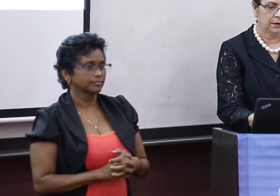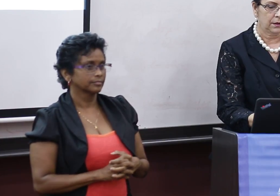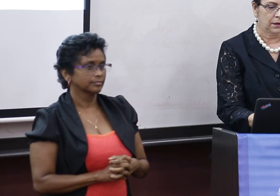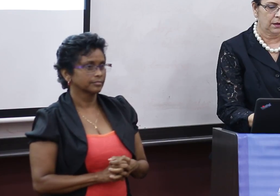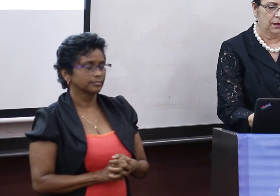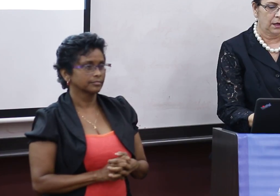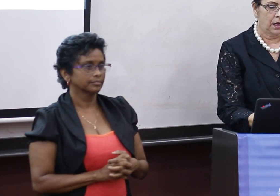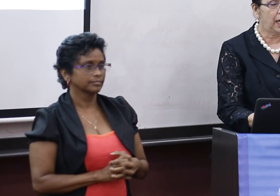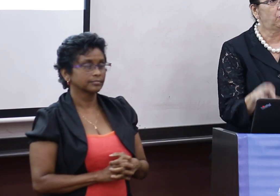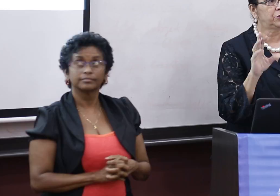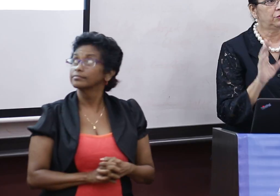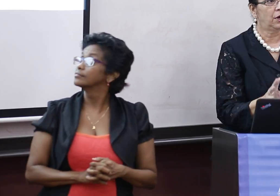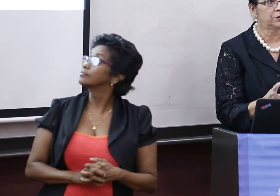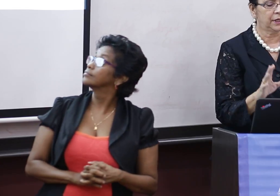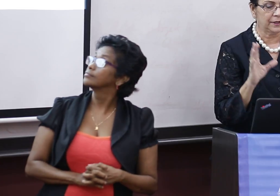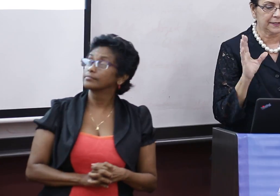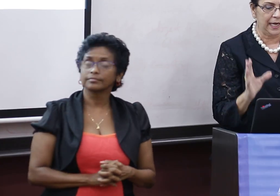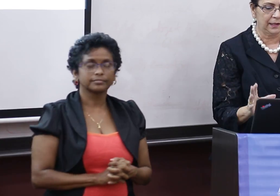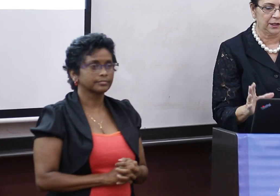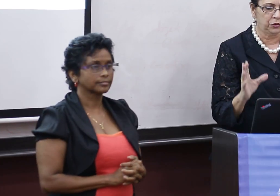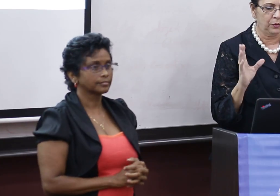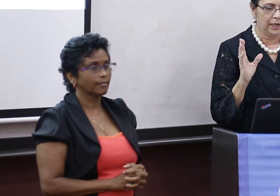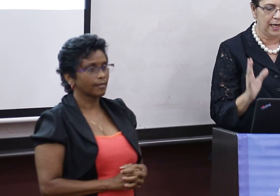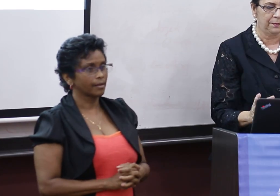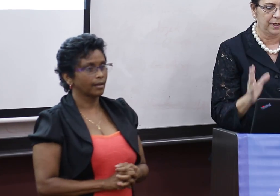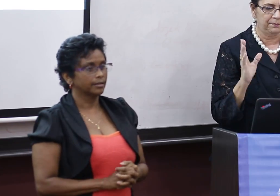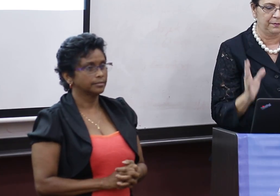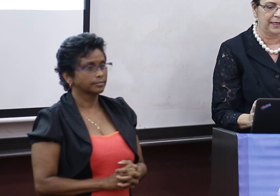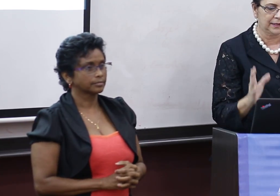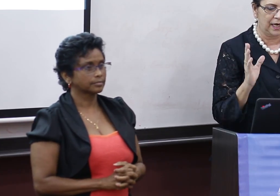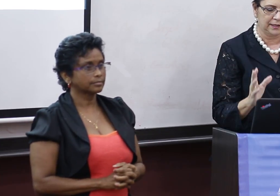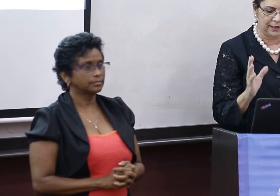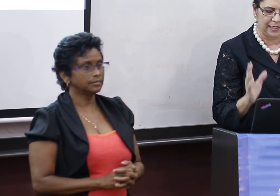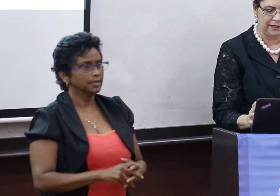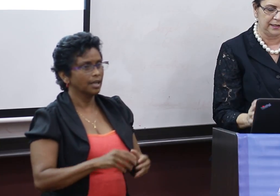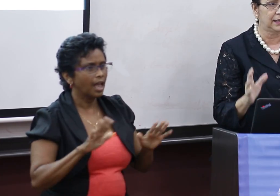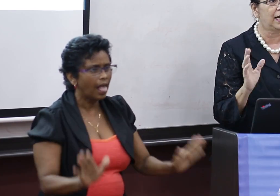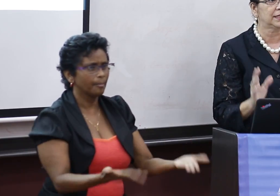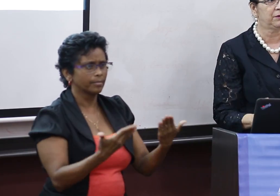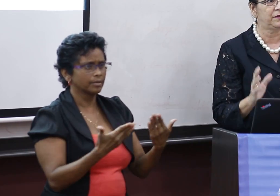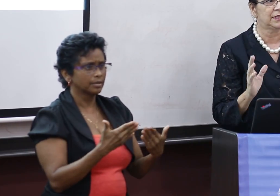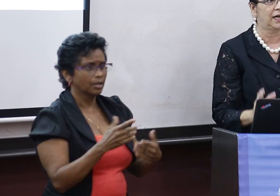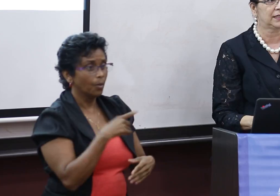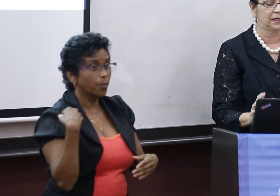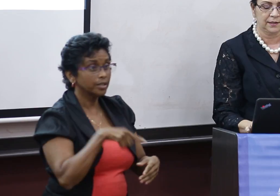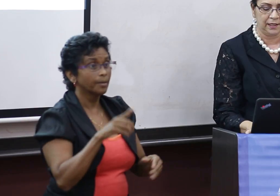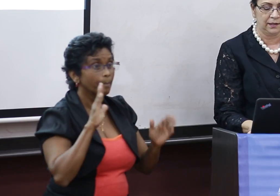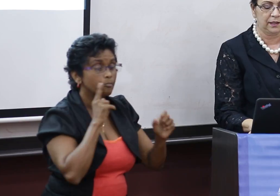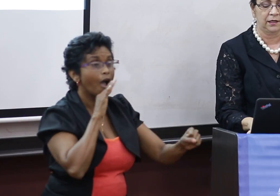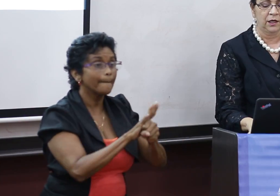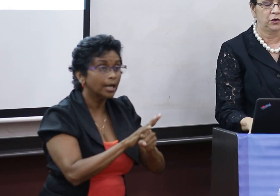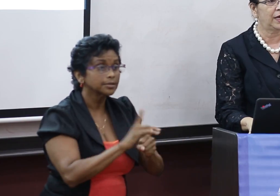And I want you now to give a sign that you will help implement Article 19 and some of these